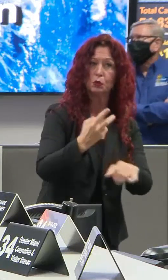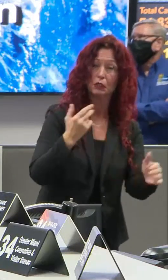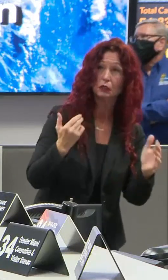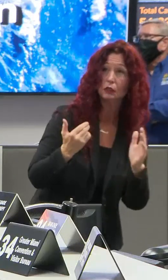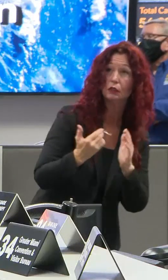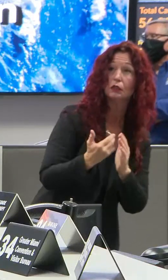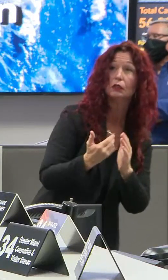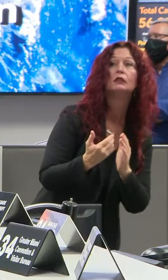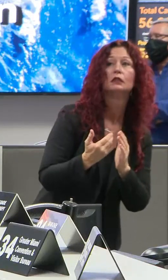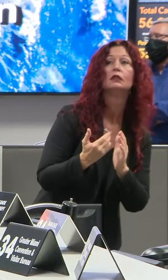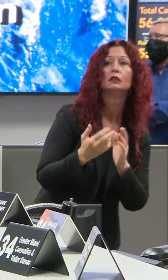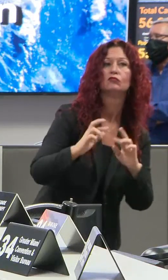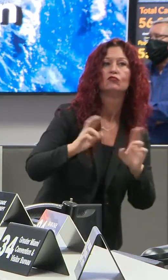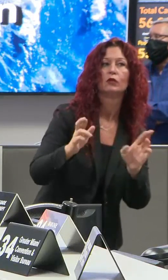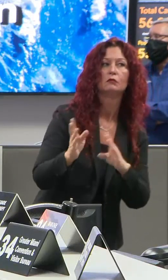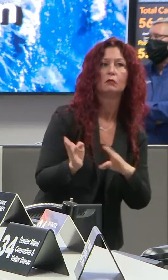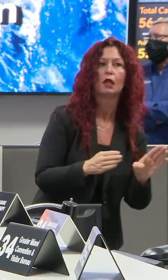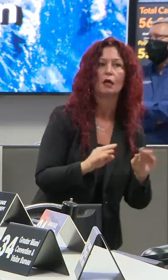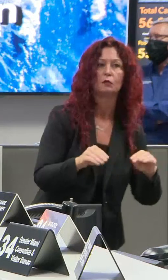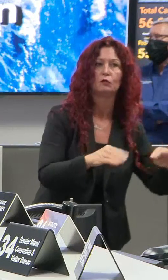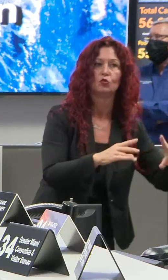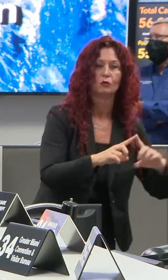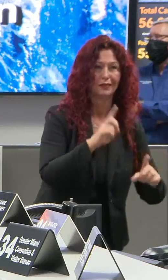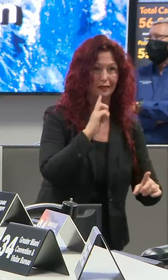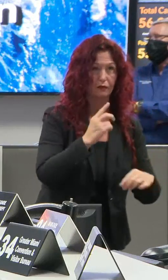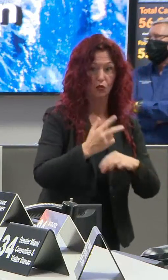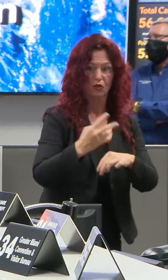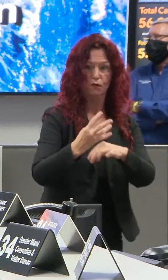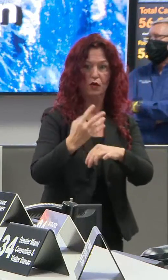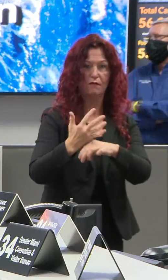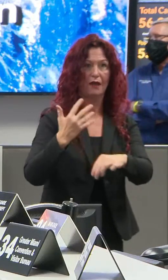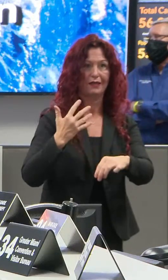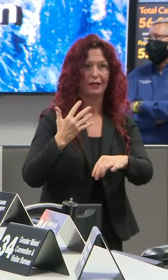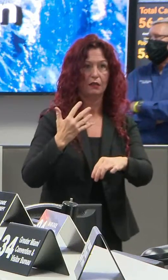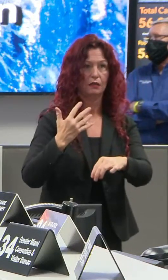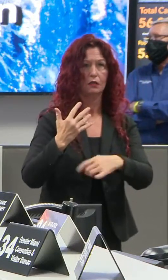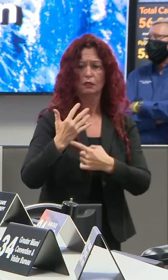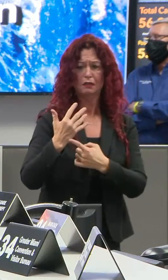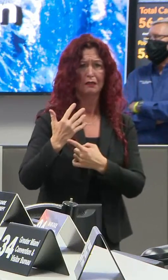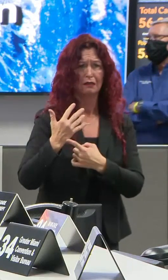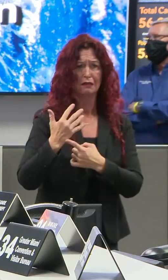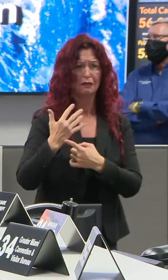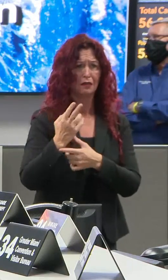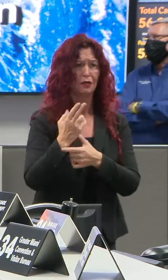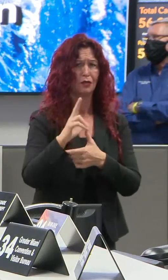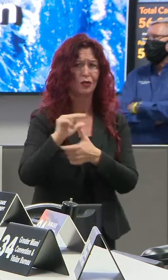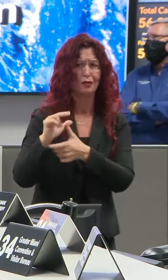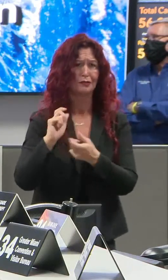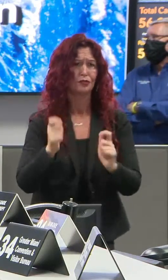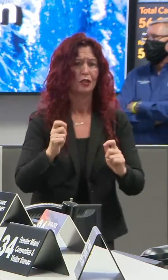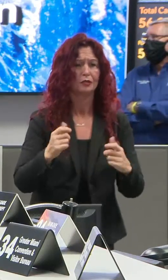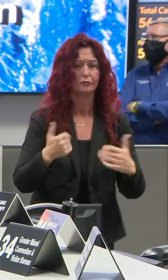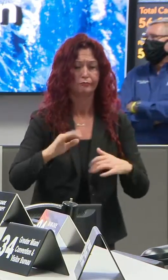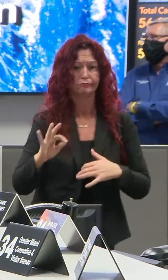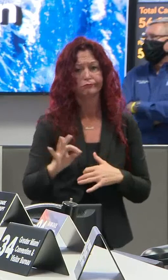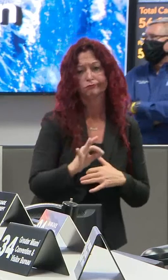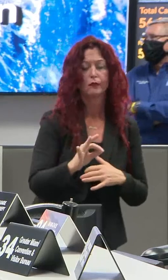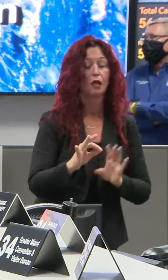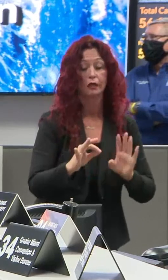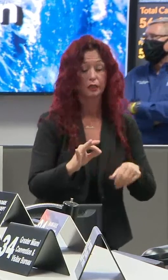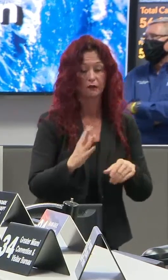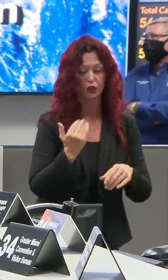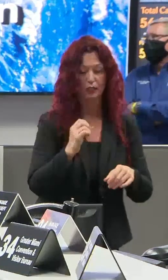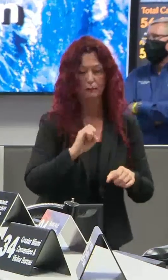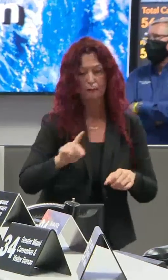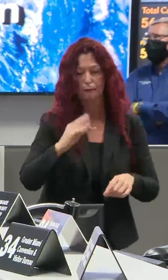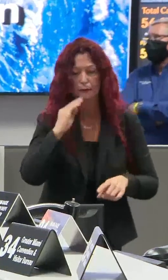that way out in advance. If you did that, you would be evacuating people all the time. That's not something we want to do. We want to make sure that you are